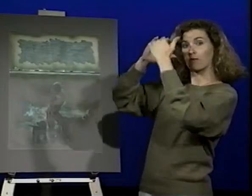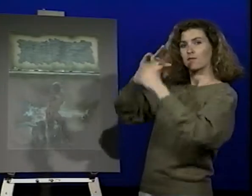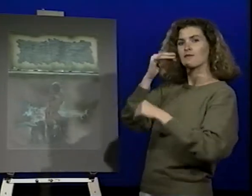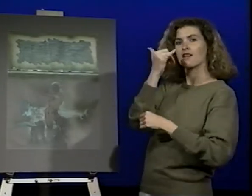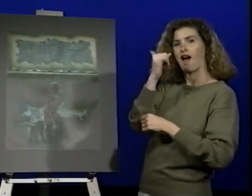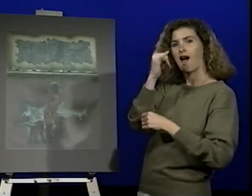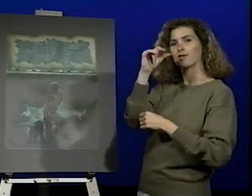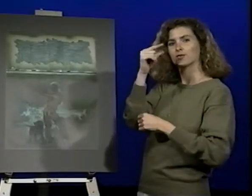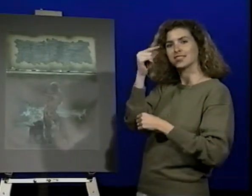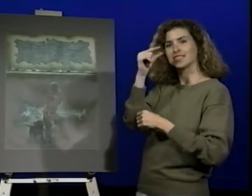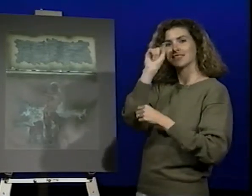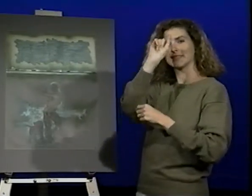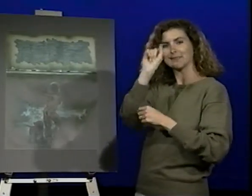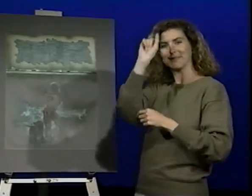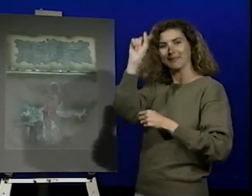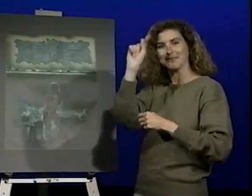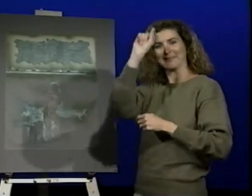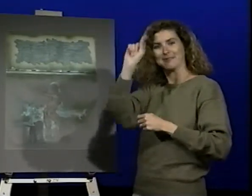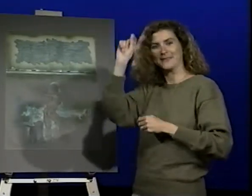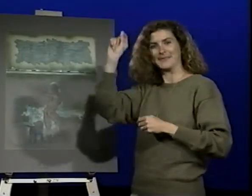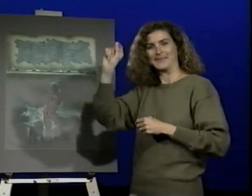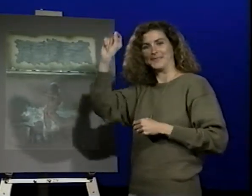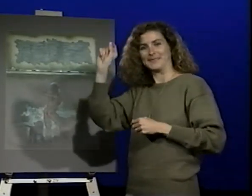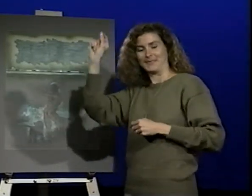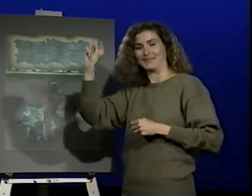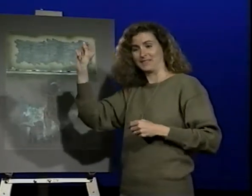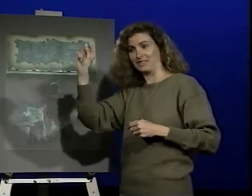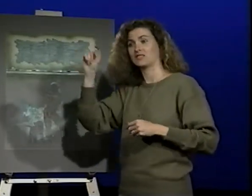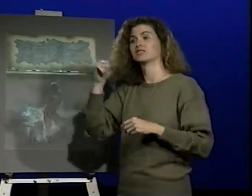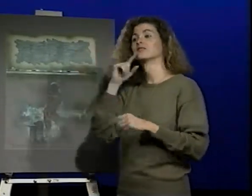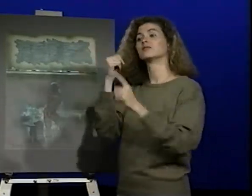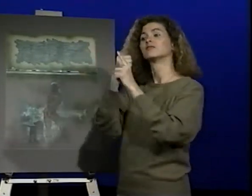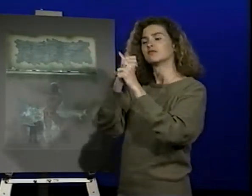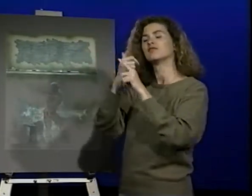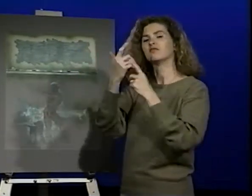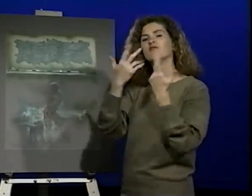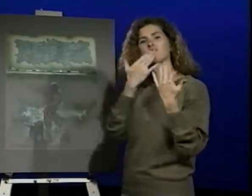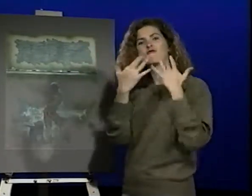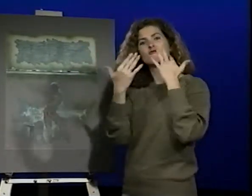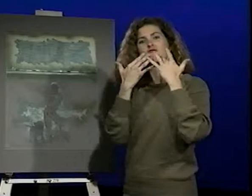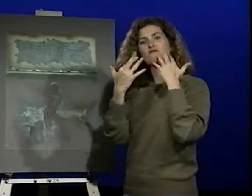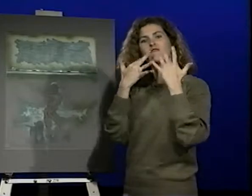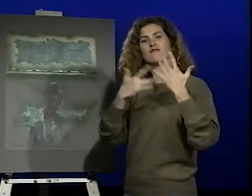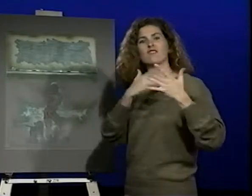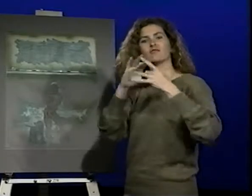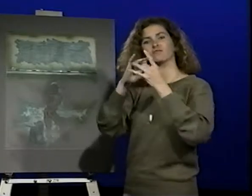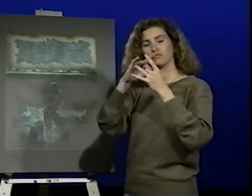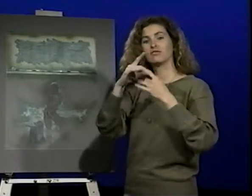In this painting, on the top portion, there are yellow and green strokes